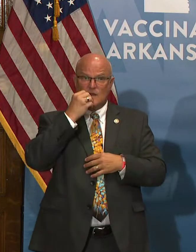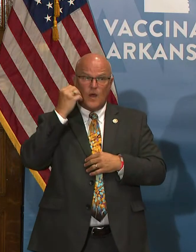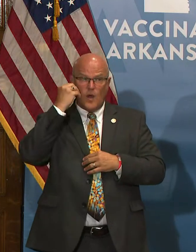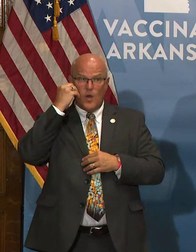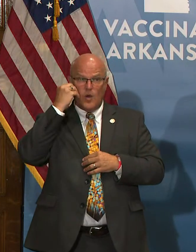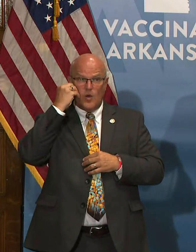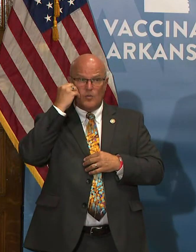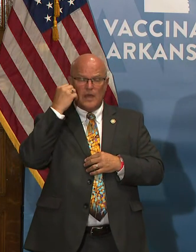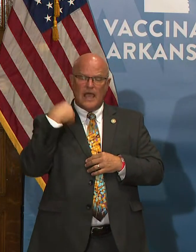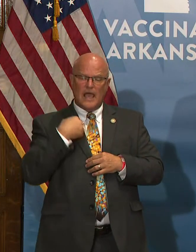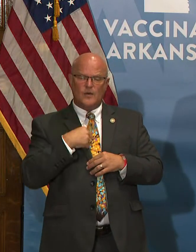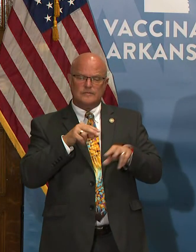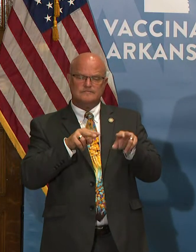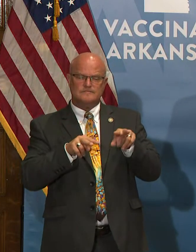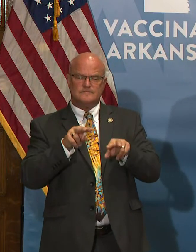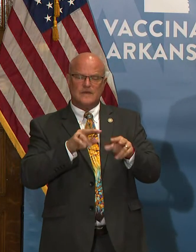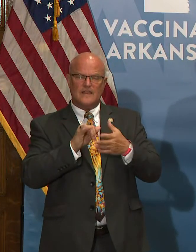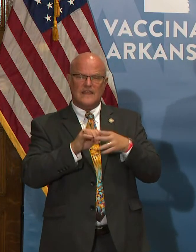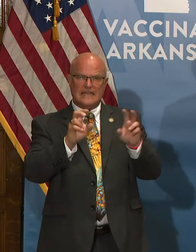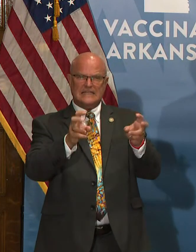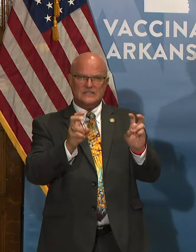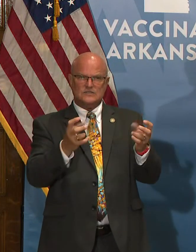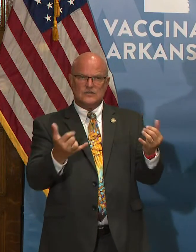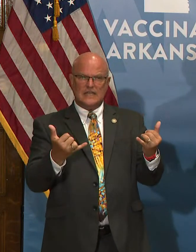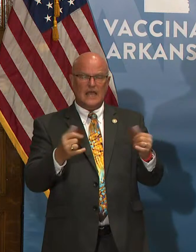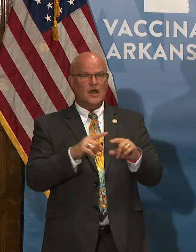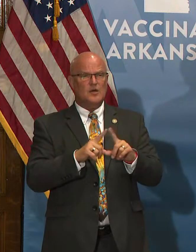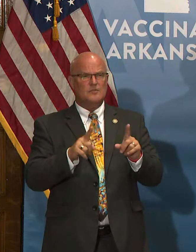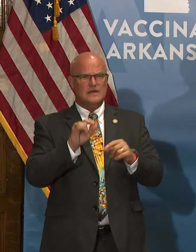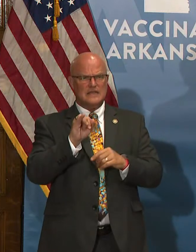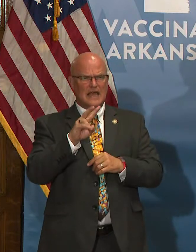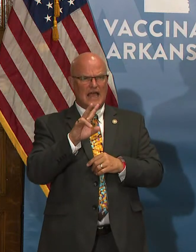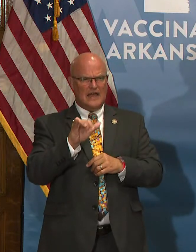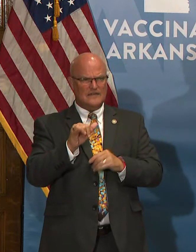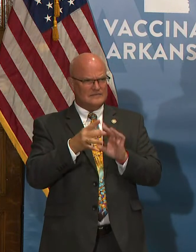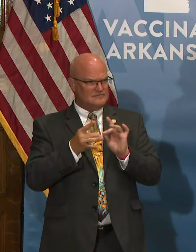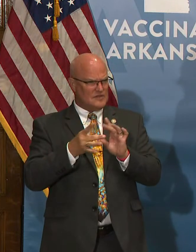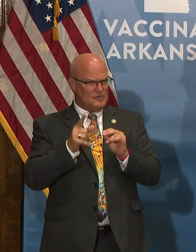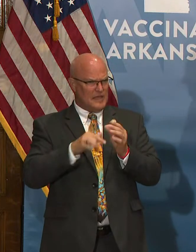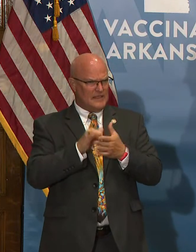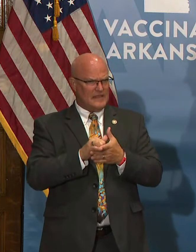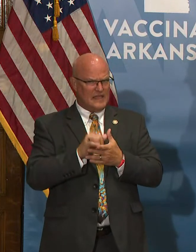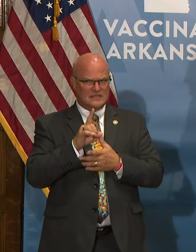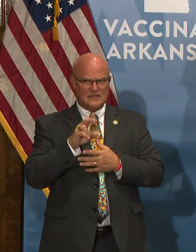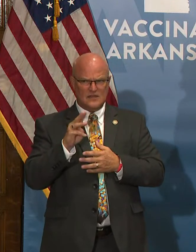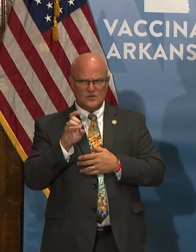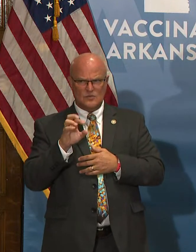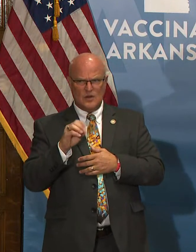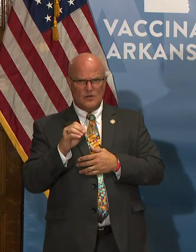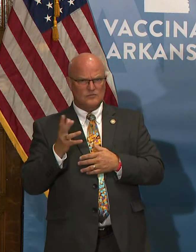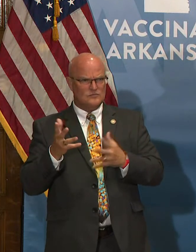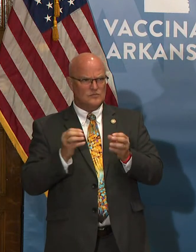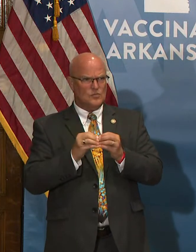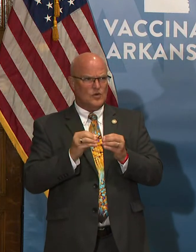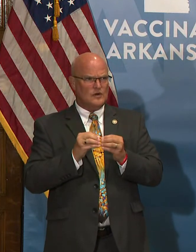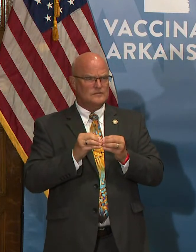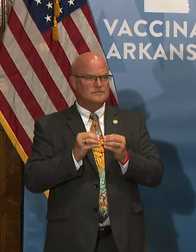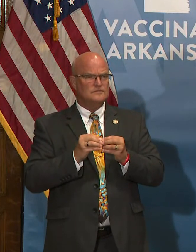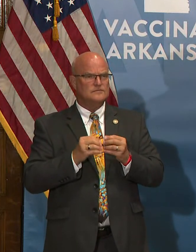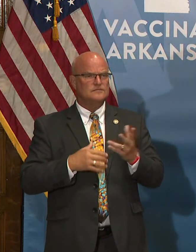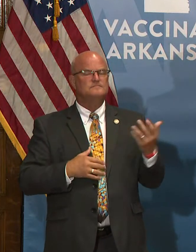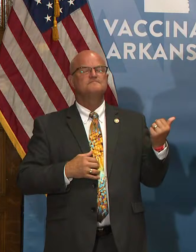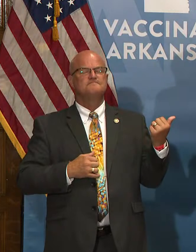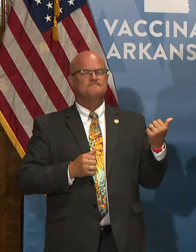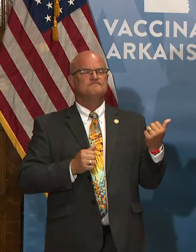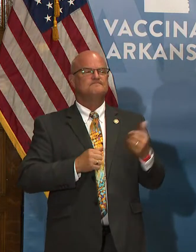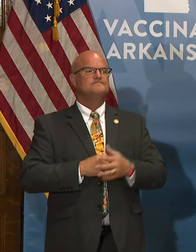home, and we're looking at that issue. But Ivy, do you want to make a comment on that, or Dr. Romero, anything further?